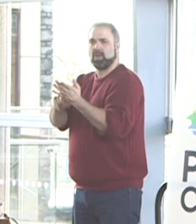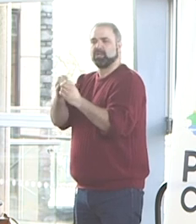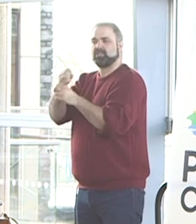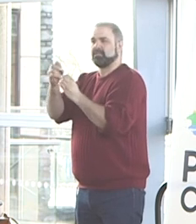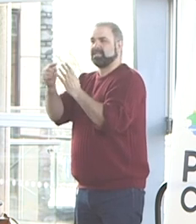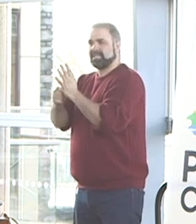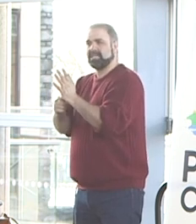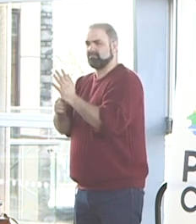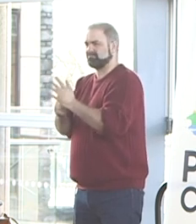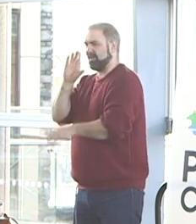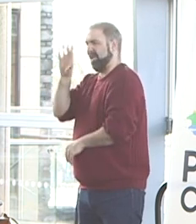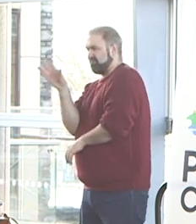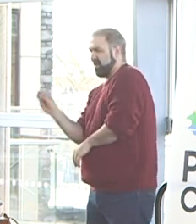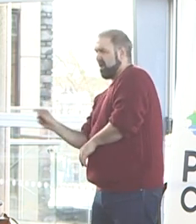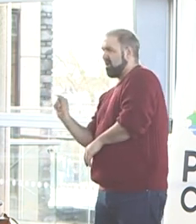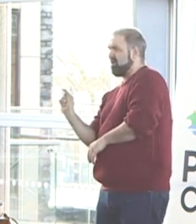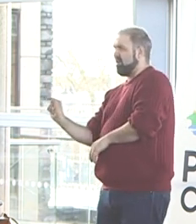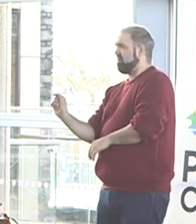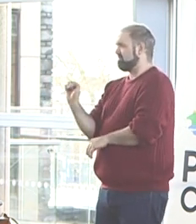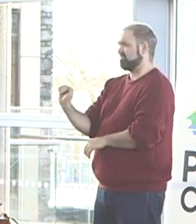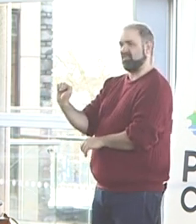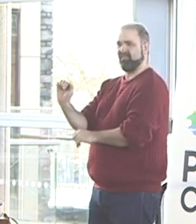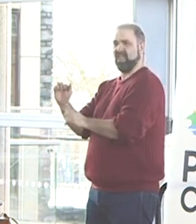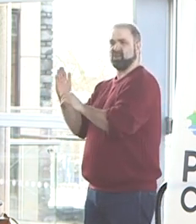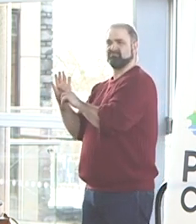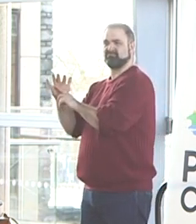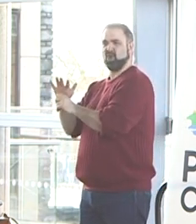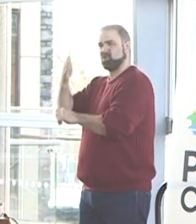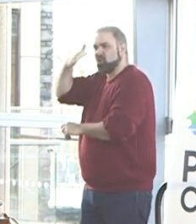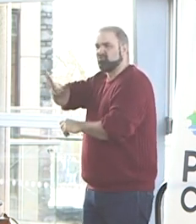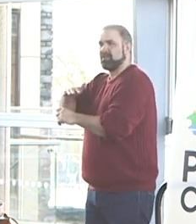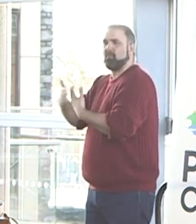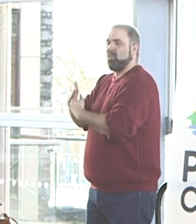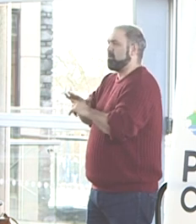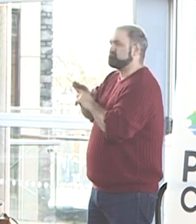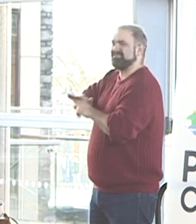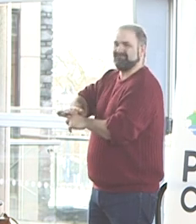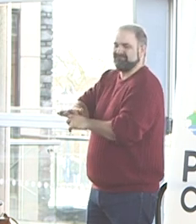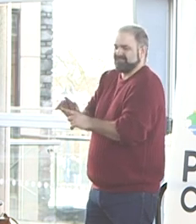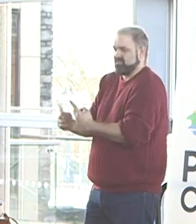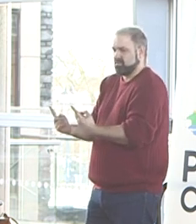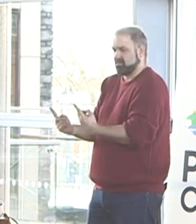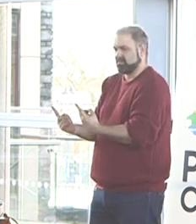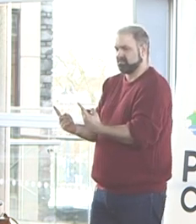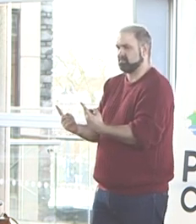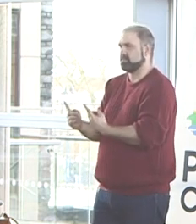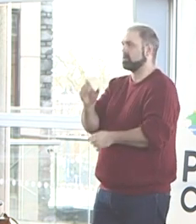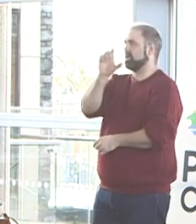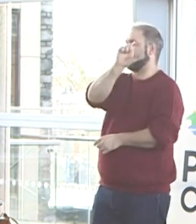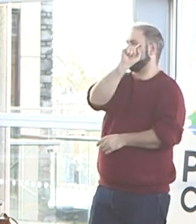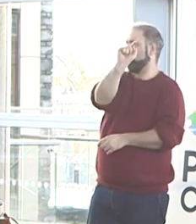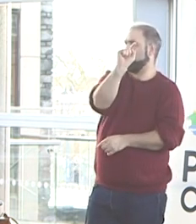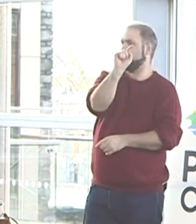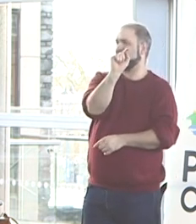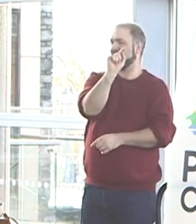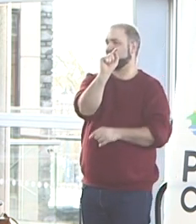African countries are more difficult and more oppressive. There's the Rainbow Railroad, which is in Canada,